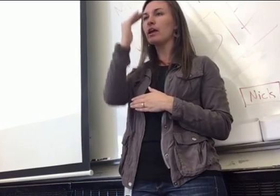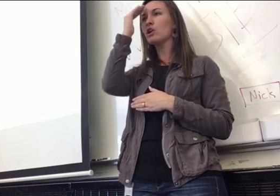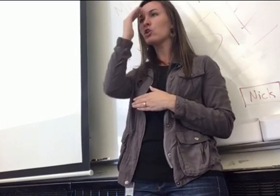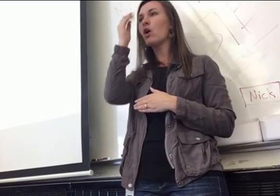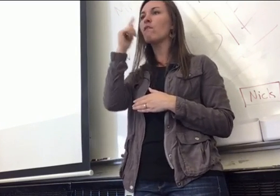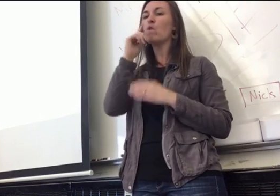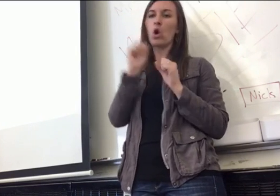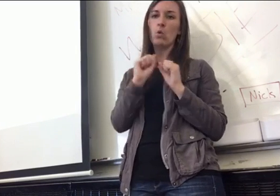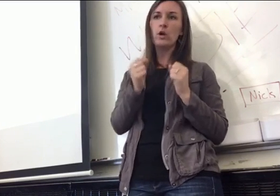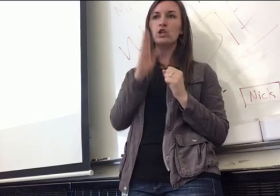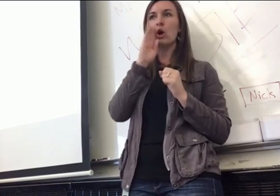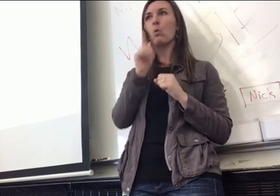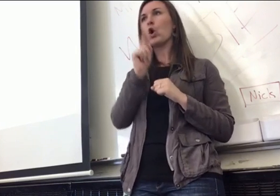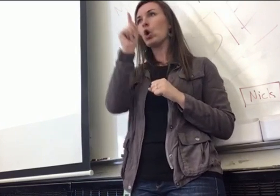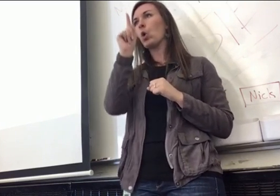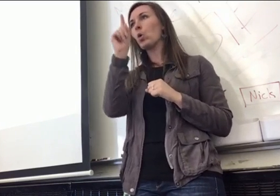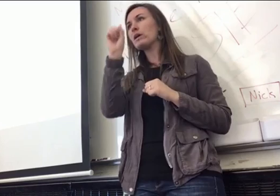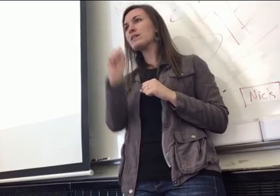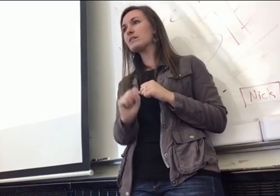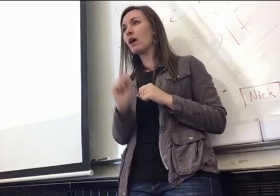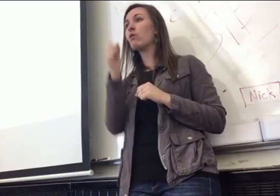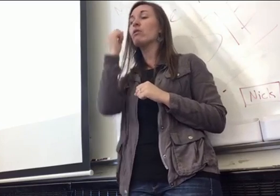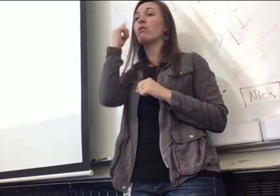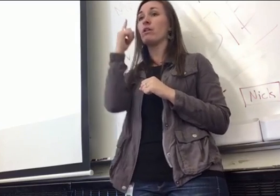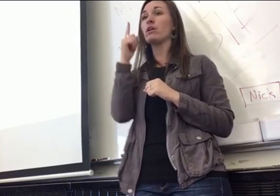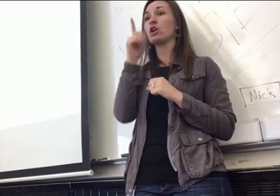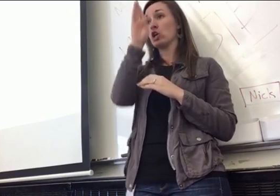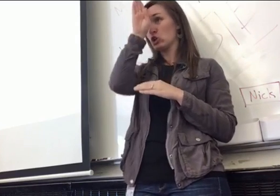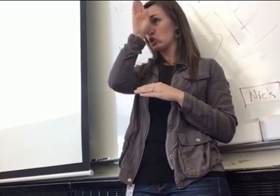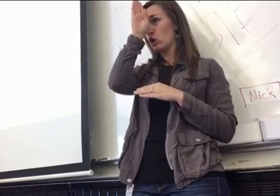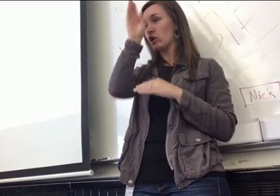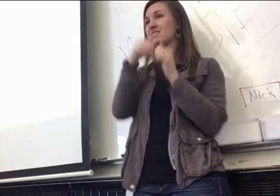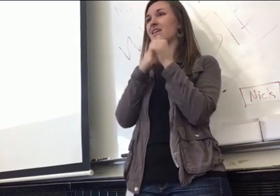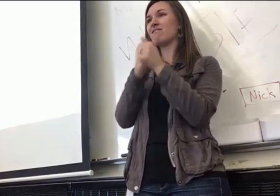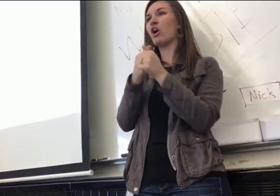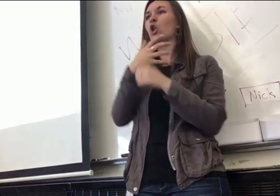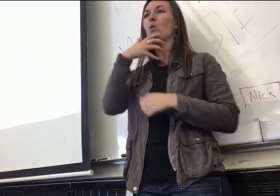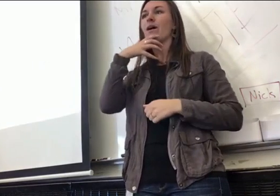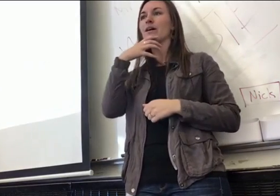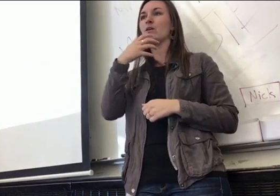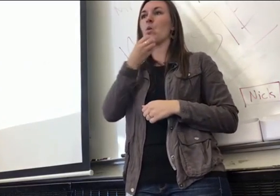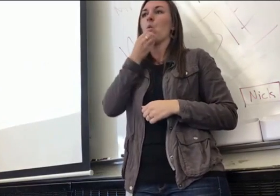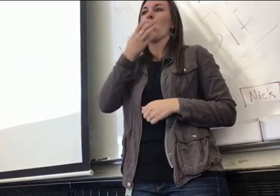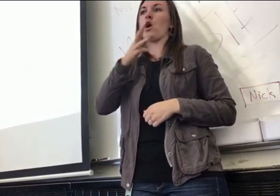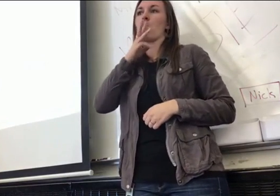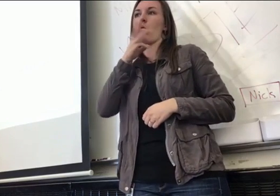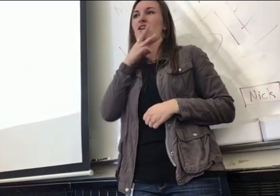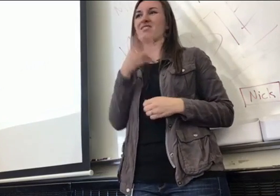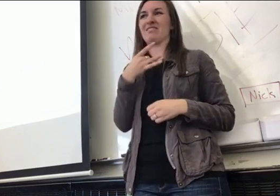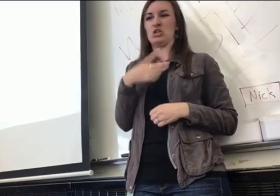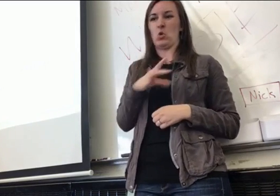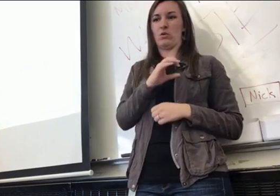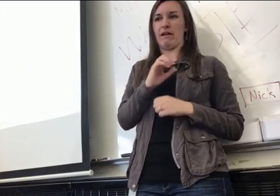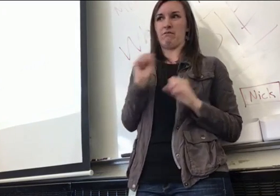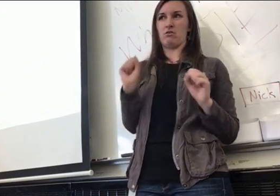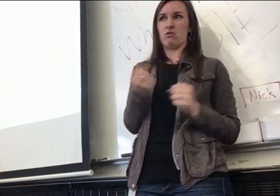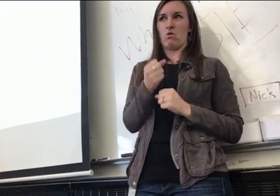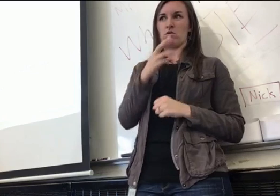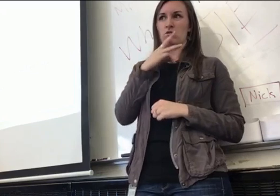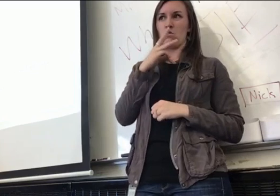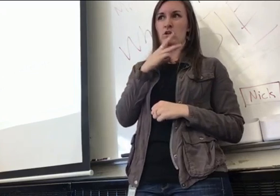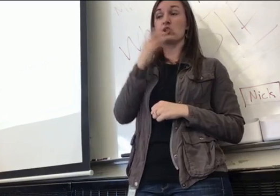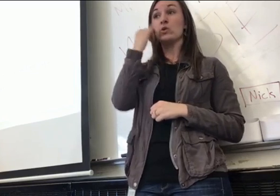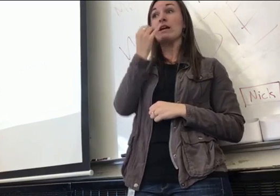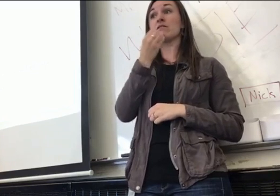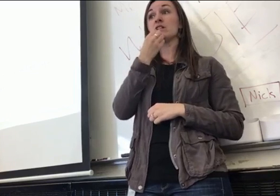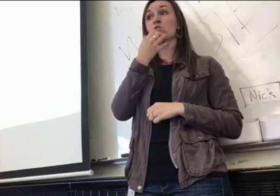whatever. Sharks also move based on the heat of the water. They don't like cold water. So they'll go south when it's cold and north when